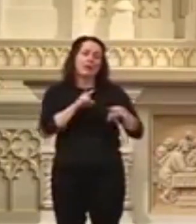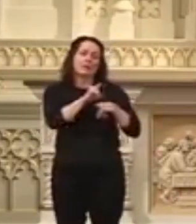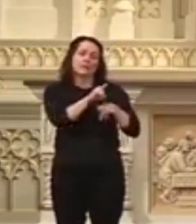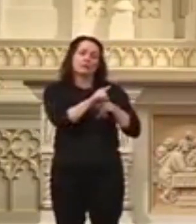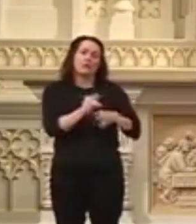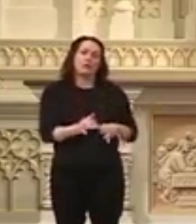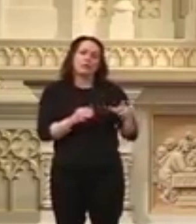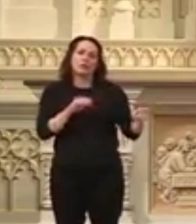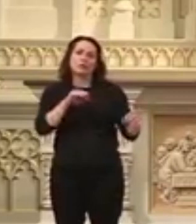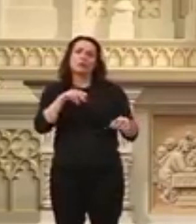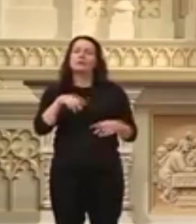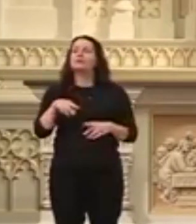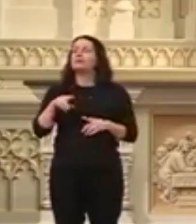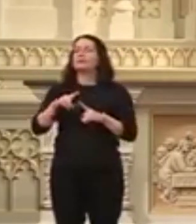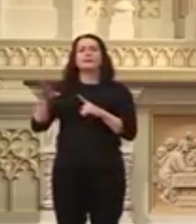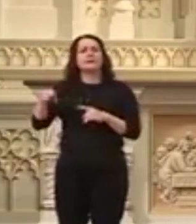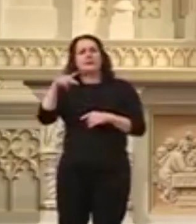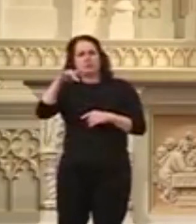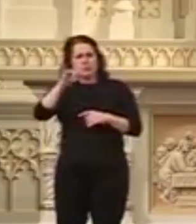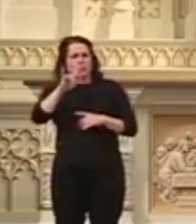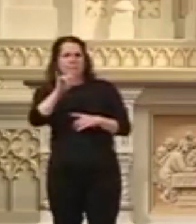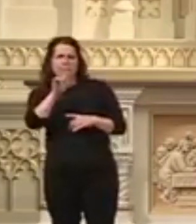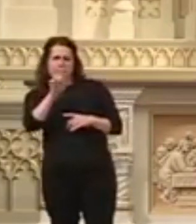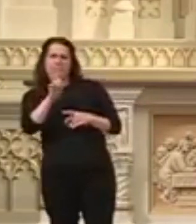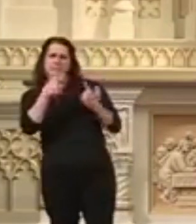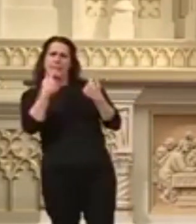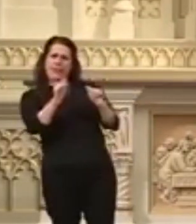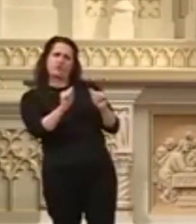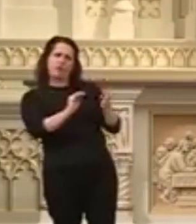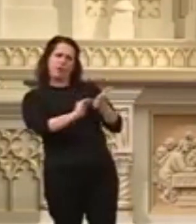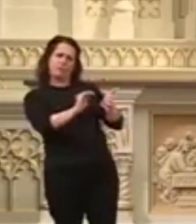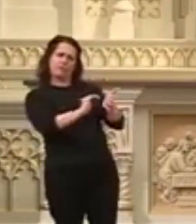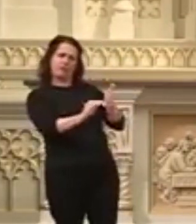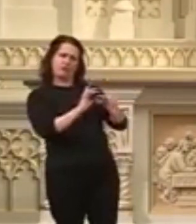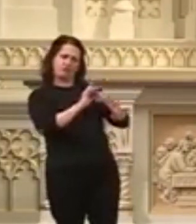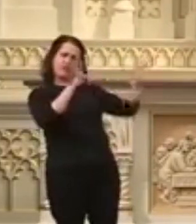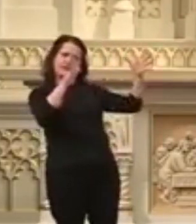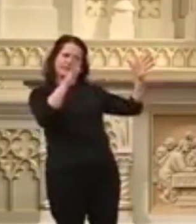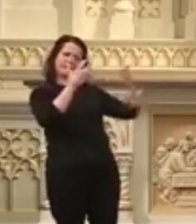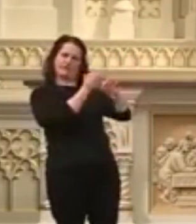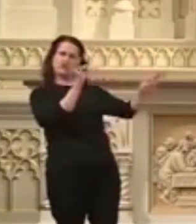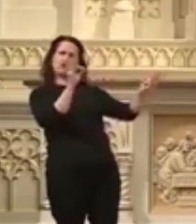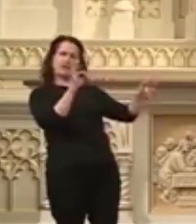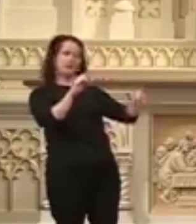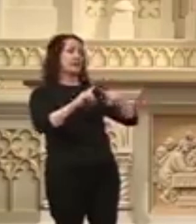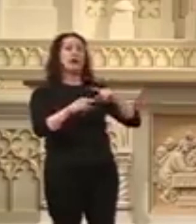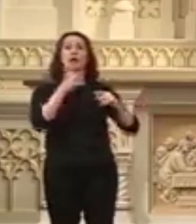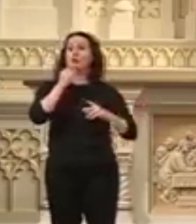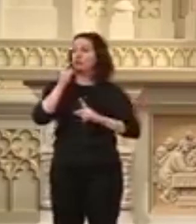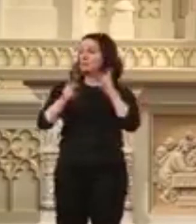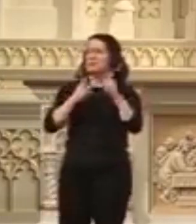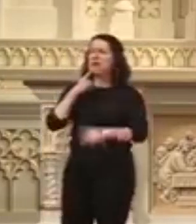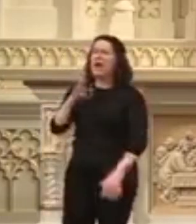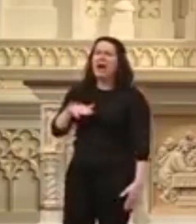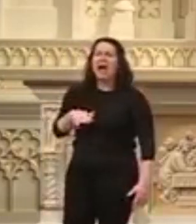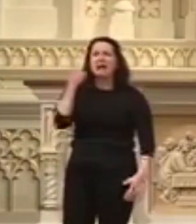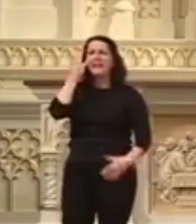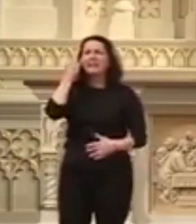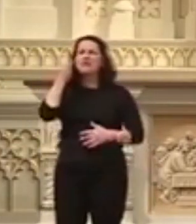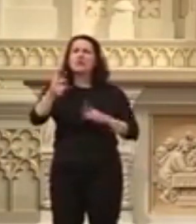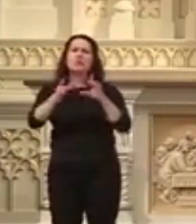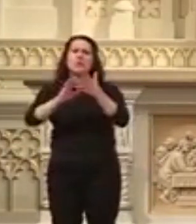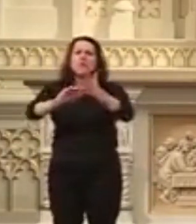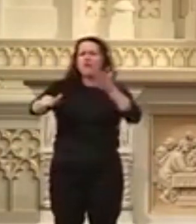Consequently, Pilate tried to release him, but the Jews cry out, If you release him, you are not a friend of